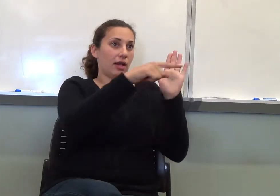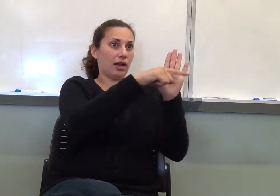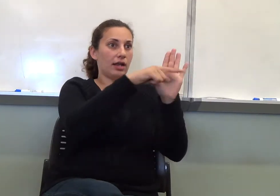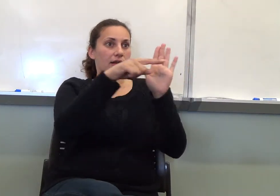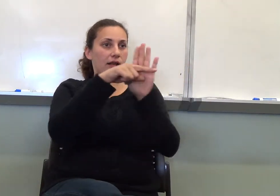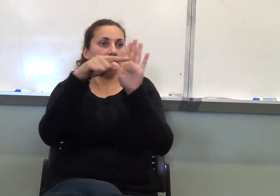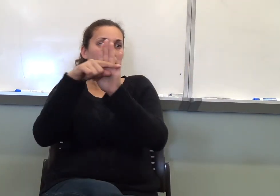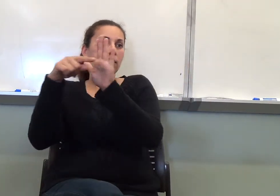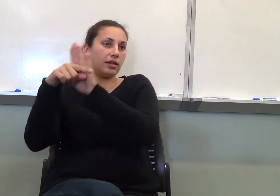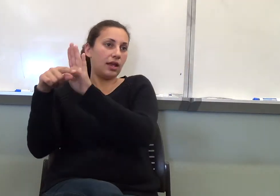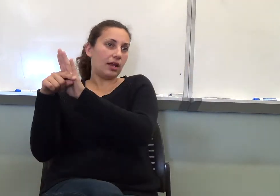lot of students' averages.